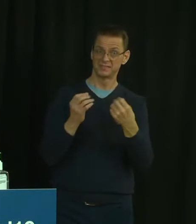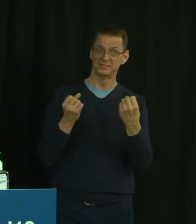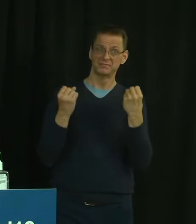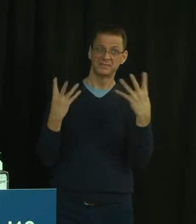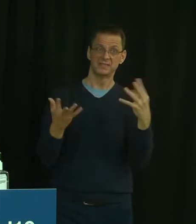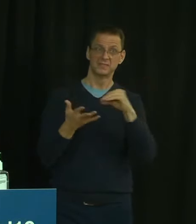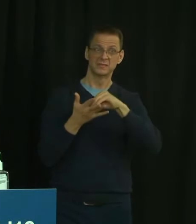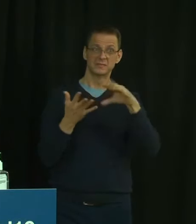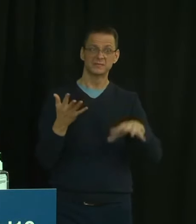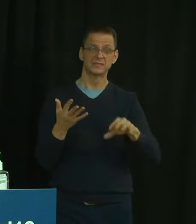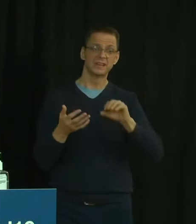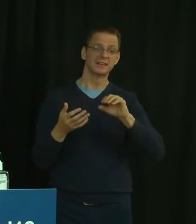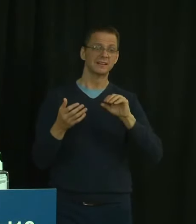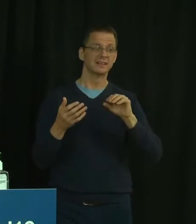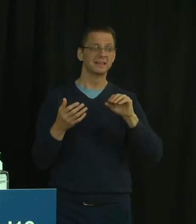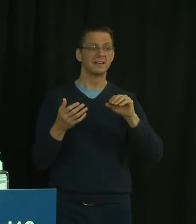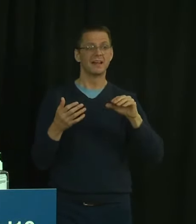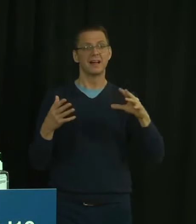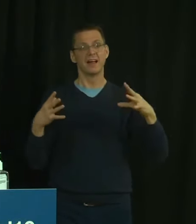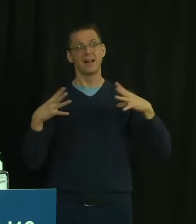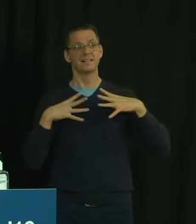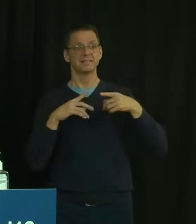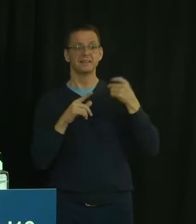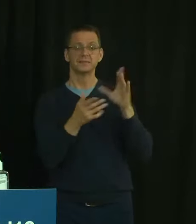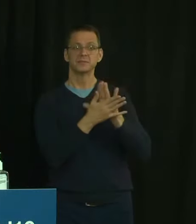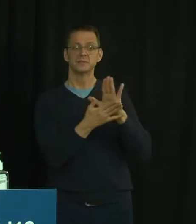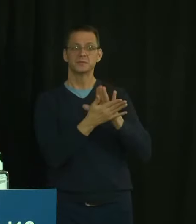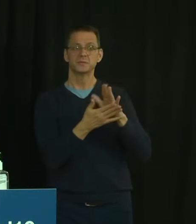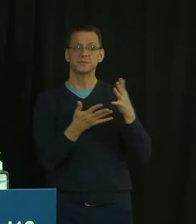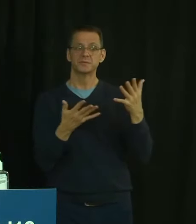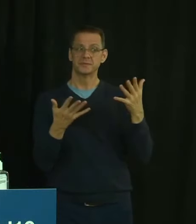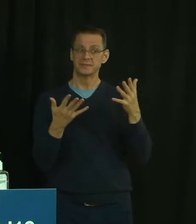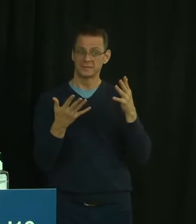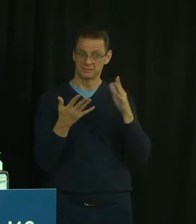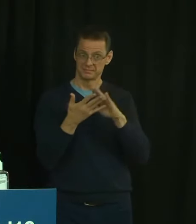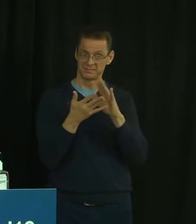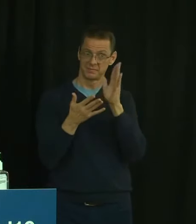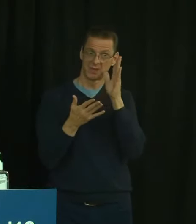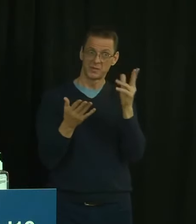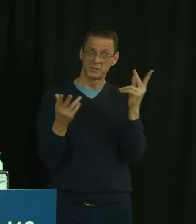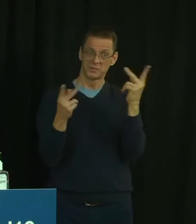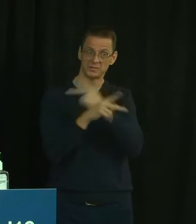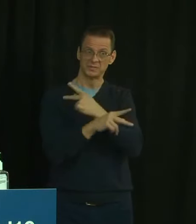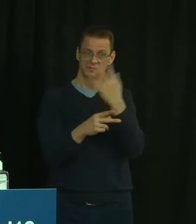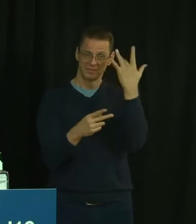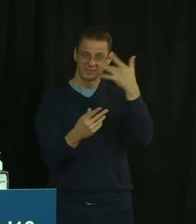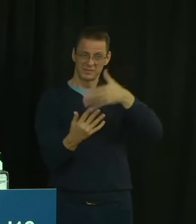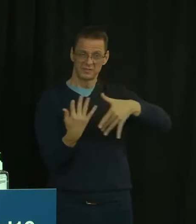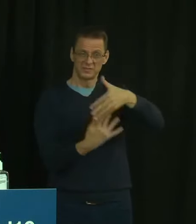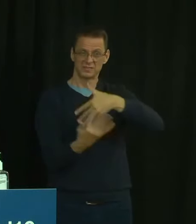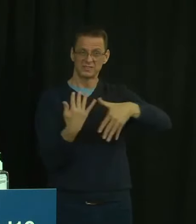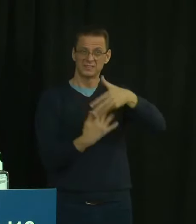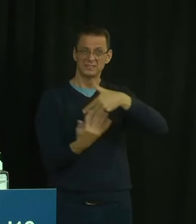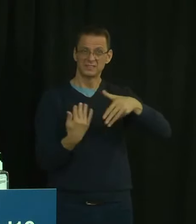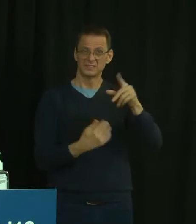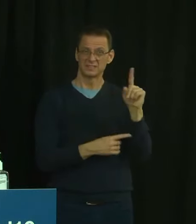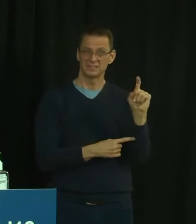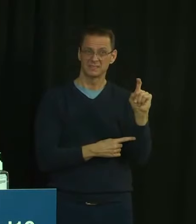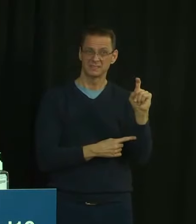Certainly, if people are making decisions to gather socially or to engage in activities